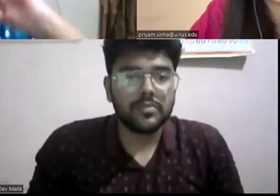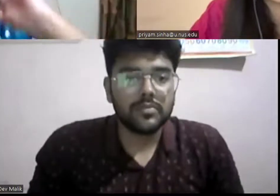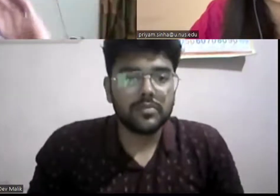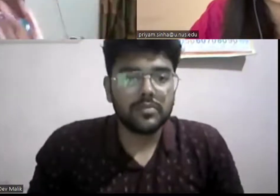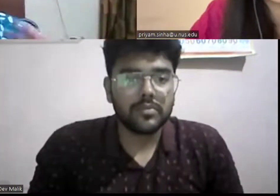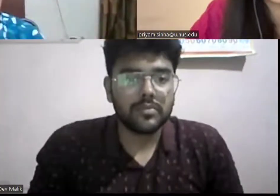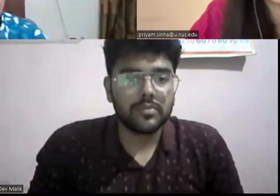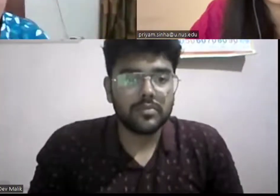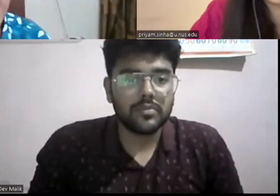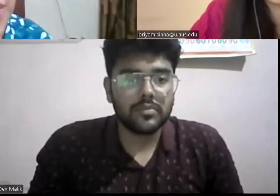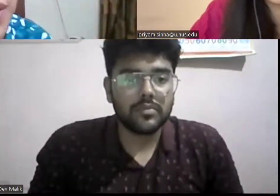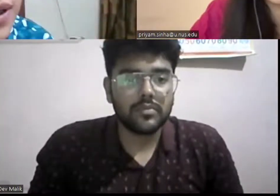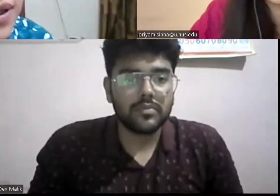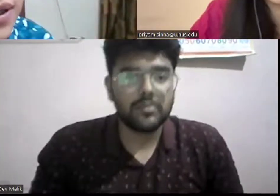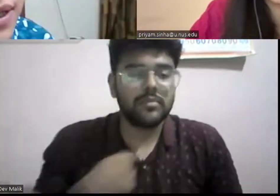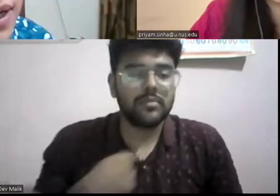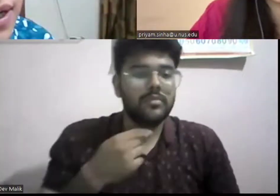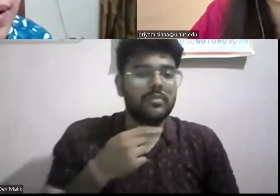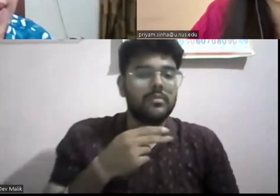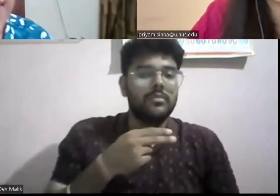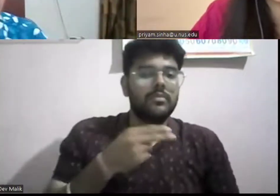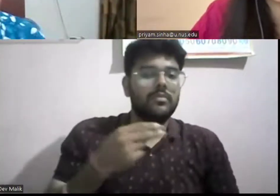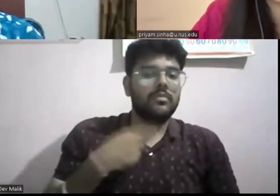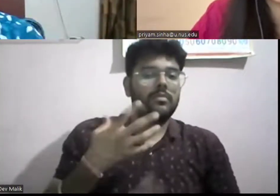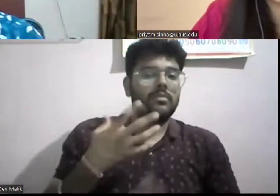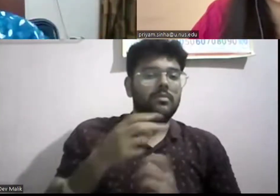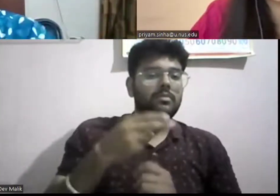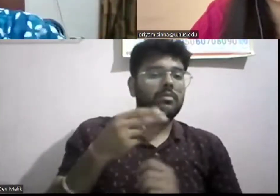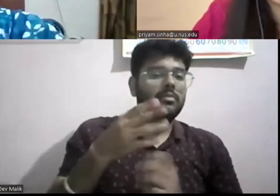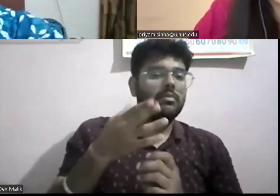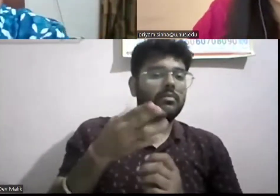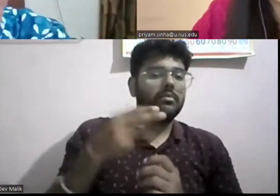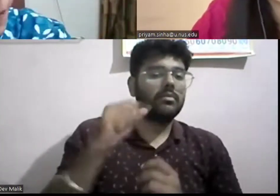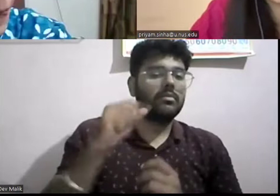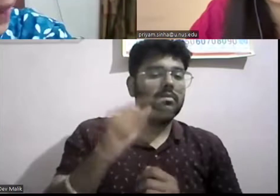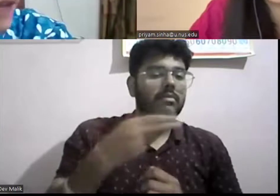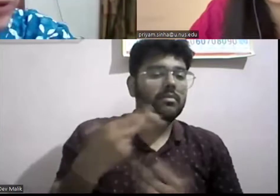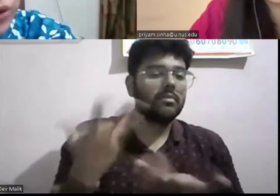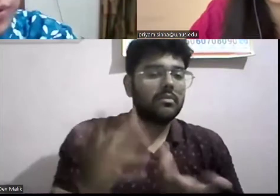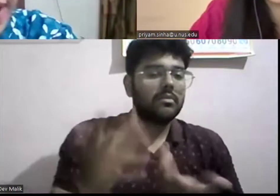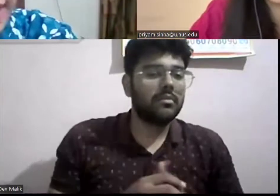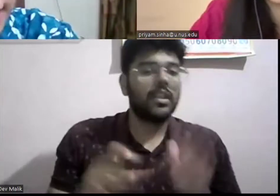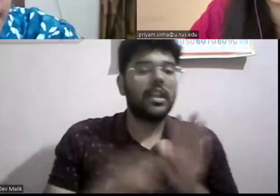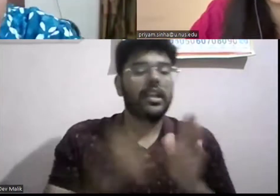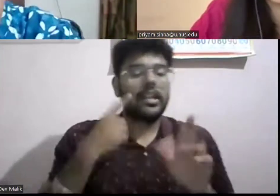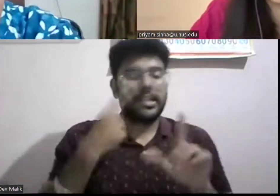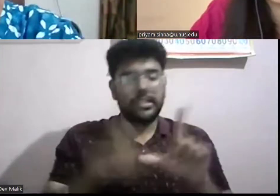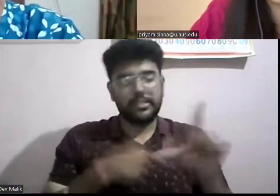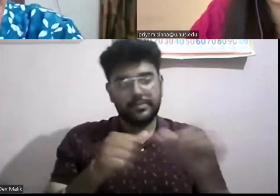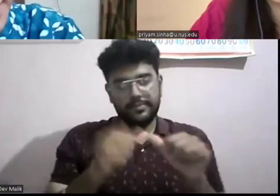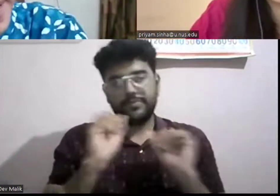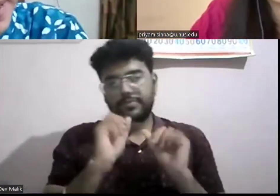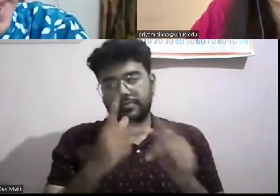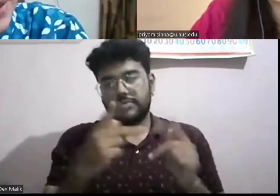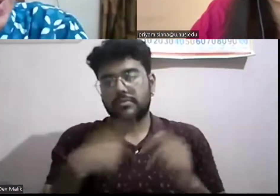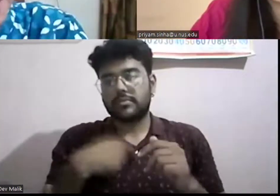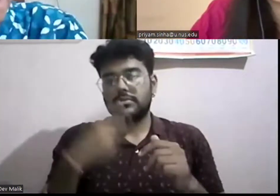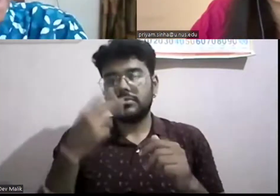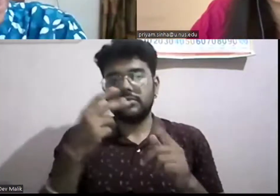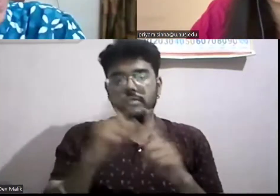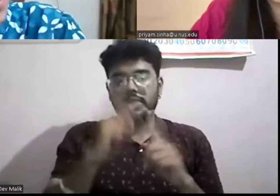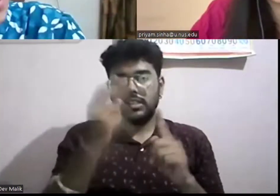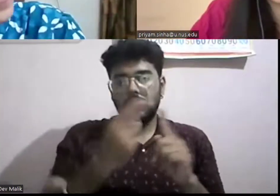you, may I know your name? Sorry, Ria, Ria. right? Ria, if you look at how I designed my